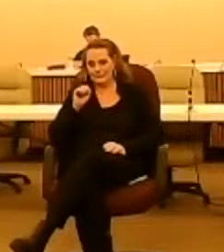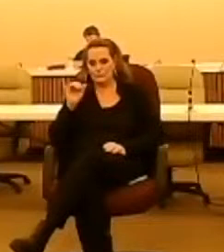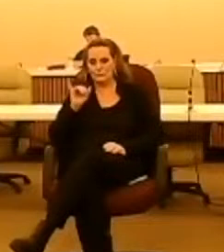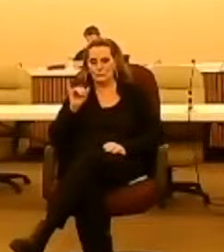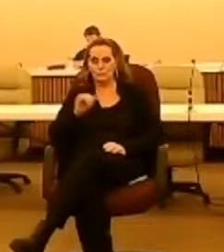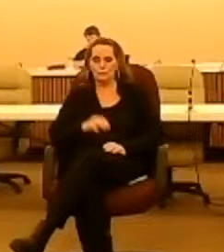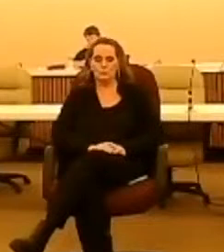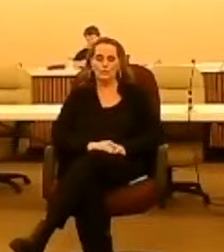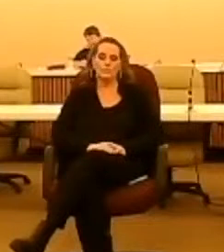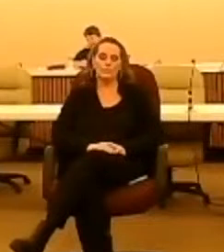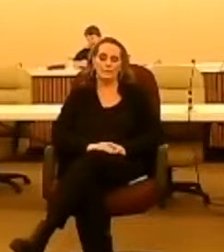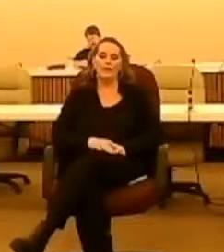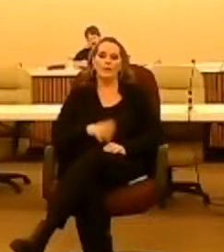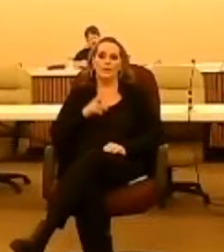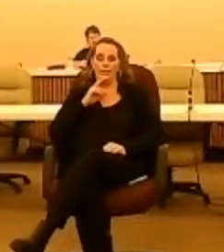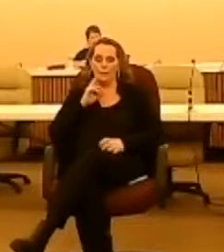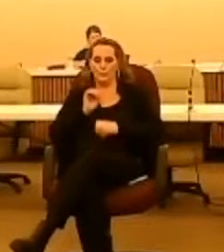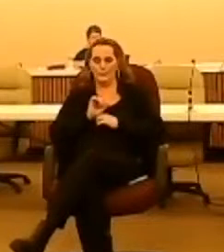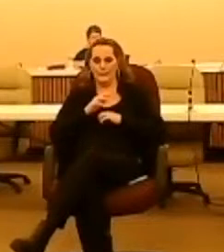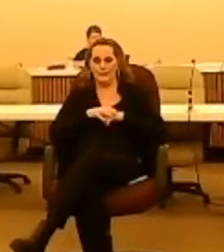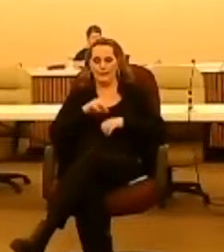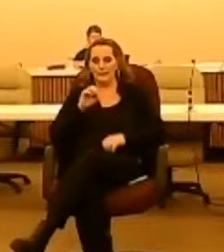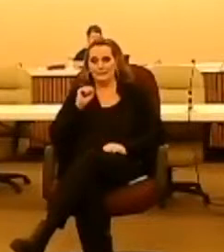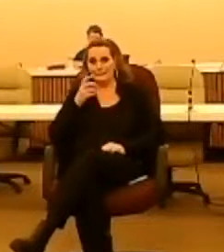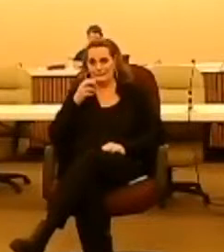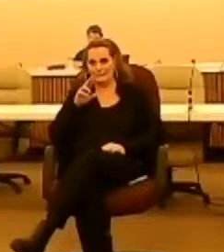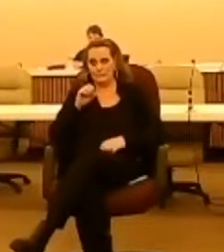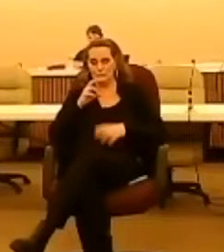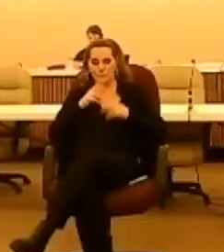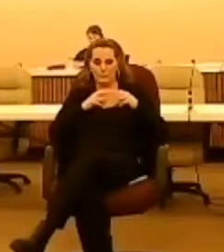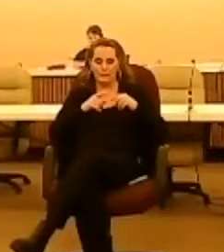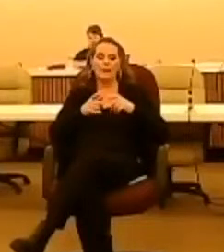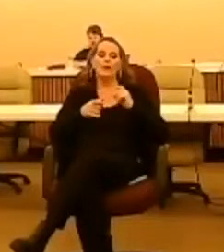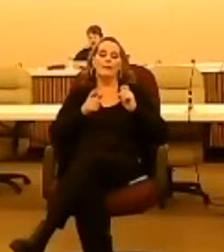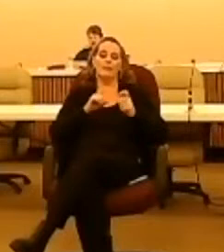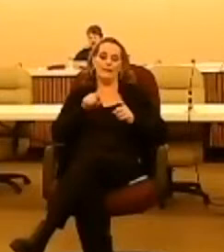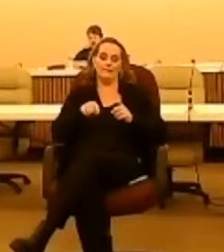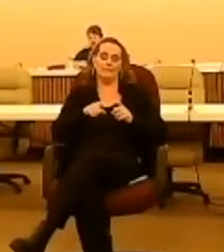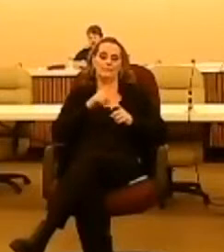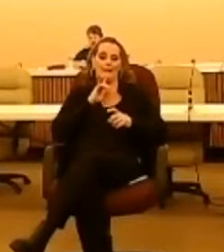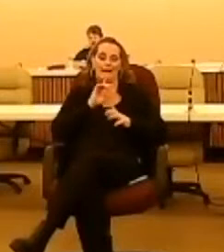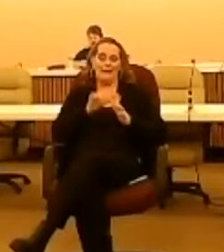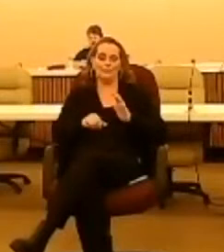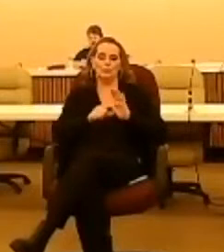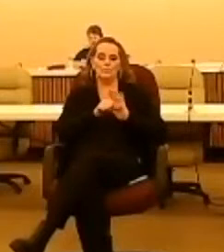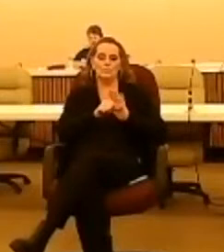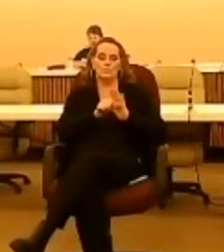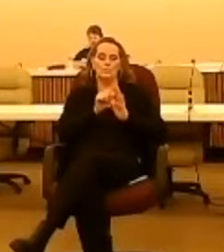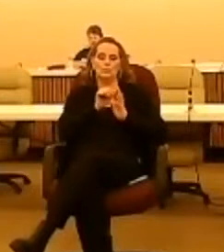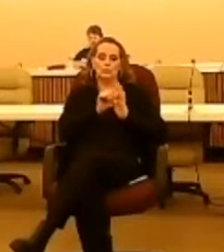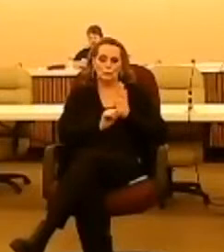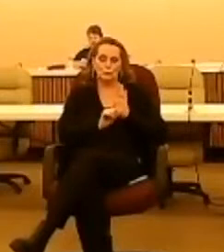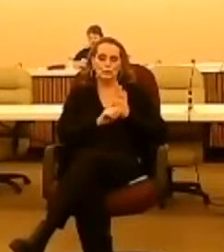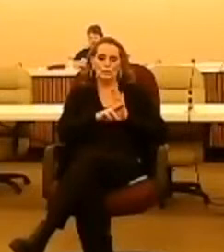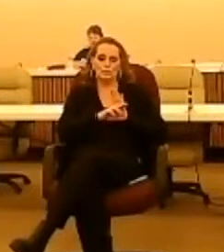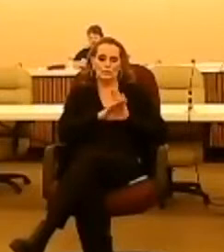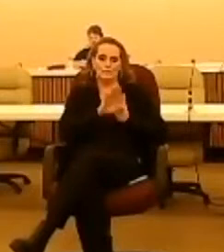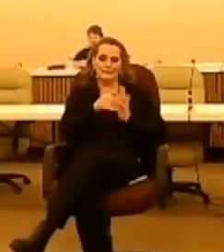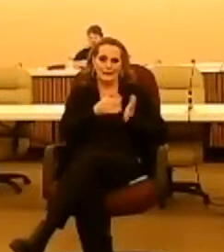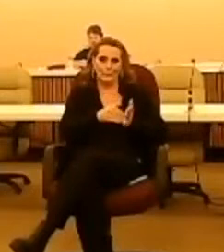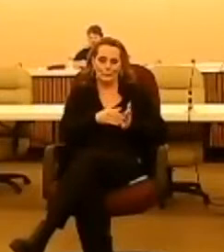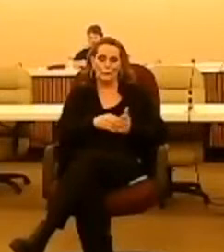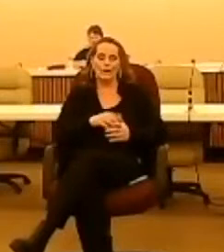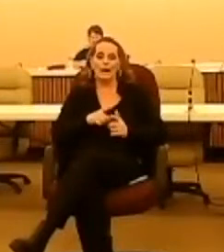the Sears building, which will convert that to the actual surgical center. And then they are